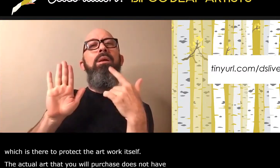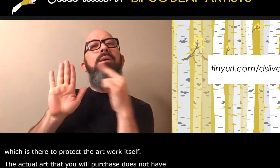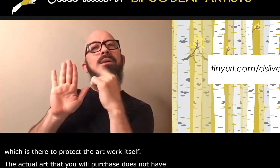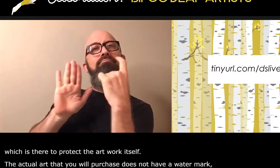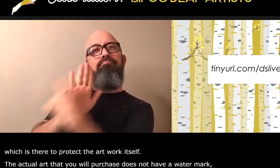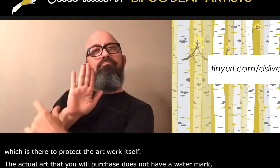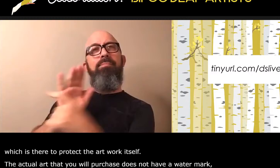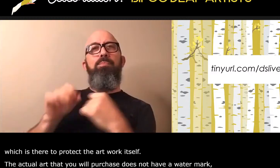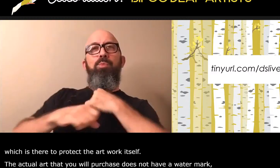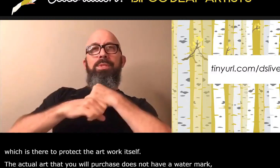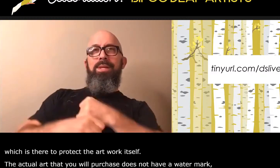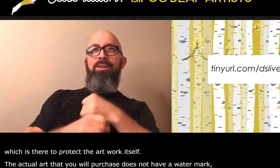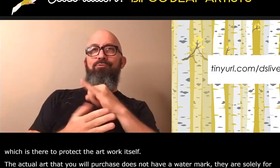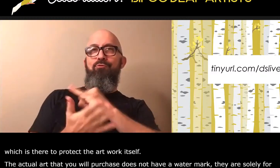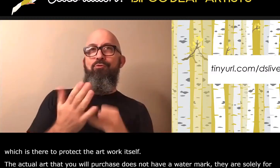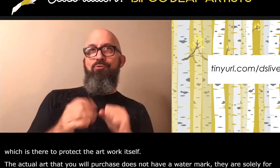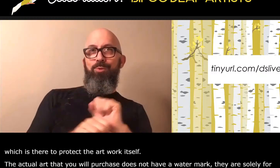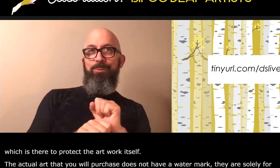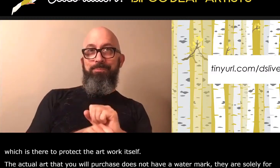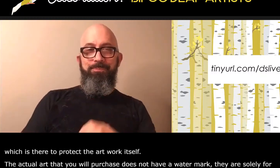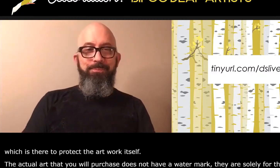this online auction,